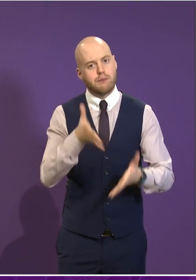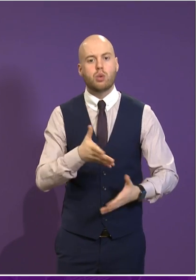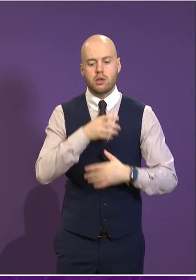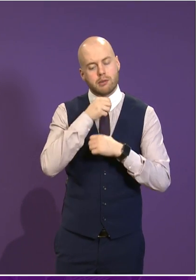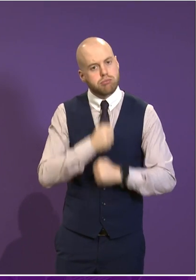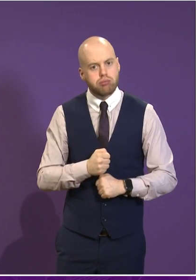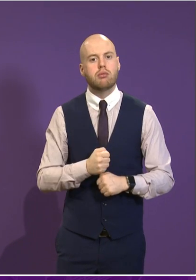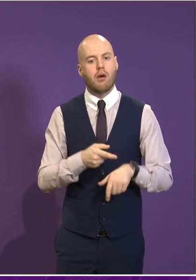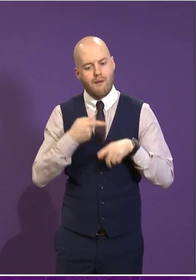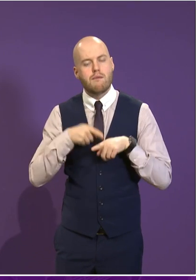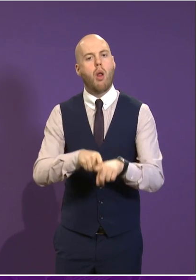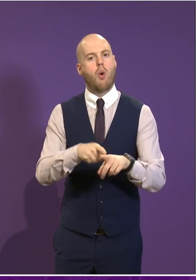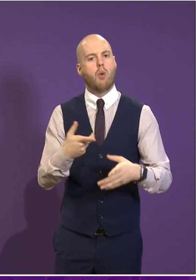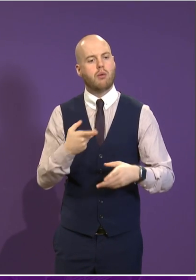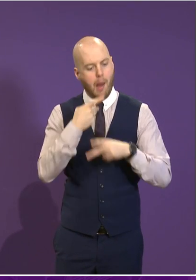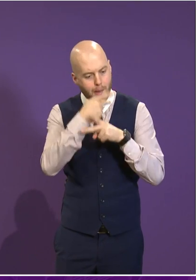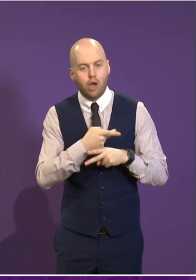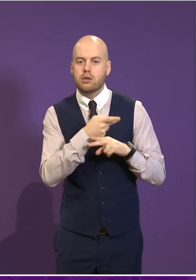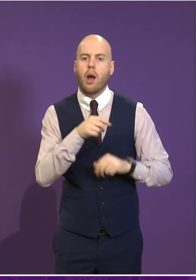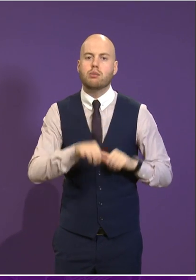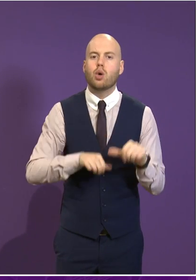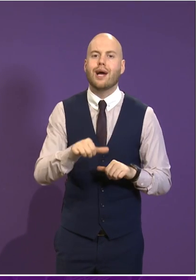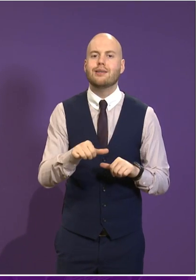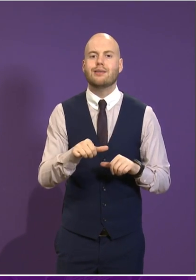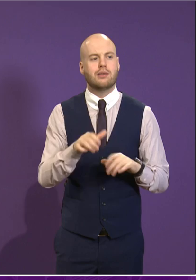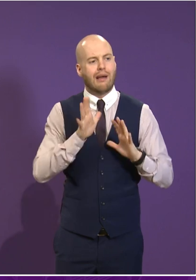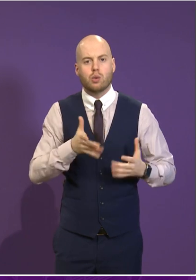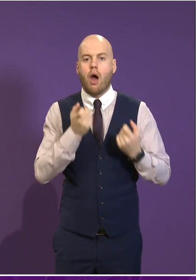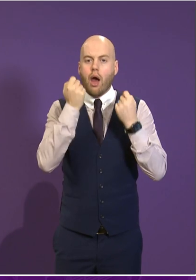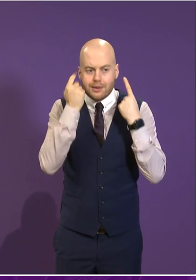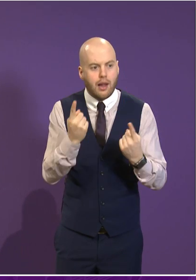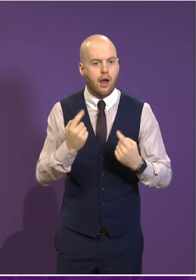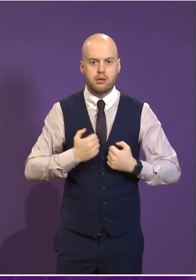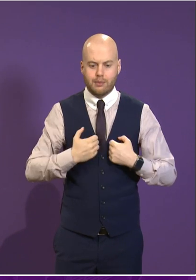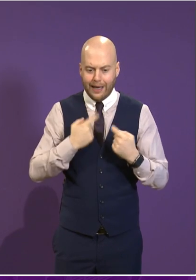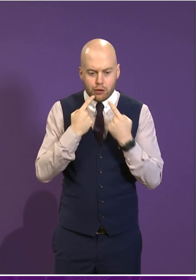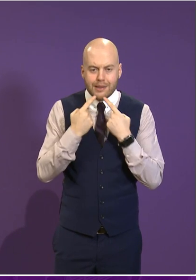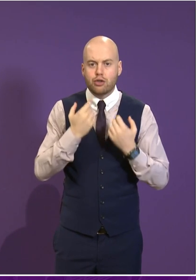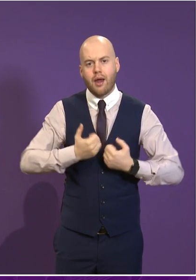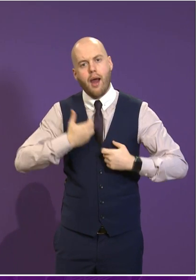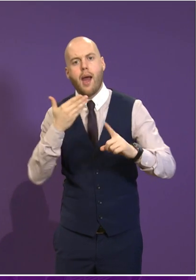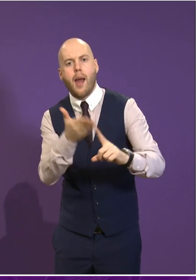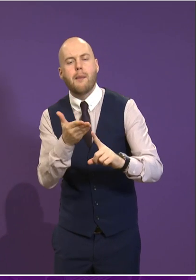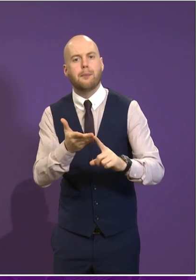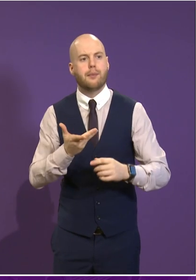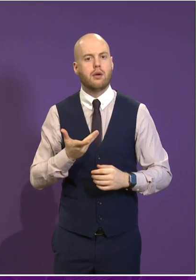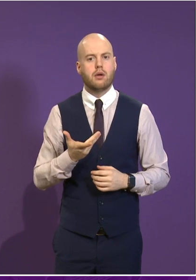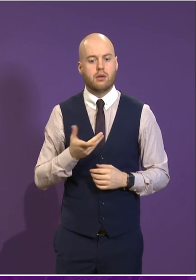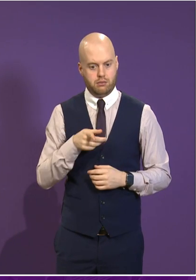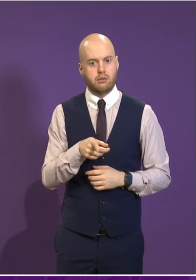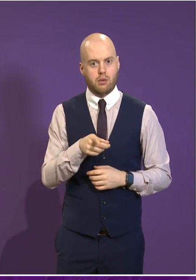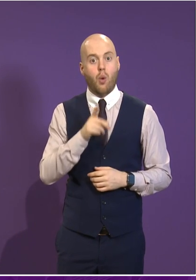have to be monitoring your progress. You have to understand your data, you know, because that leads